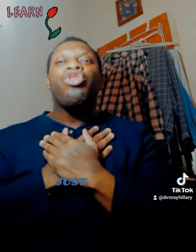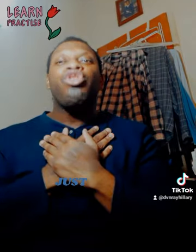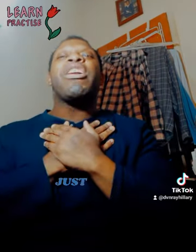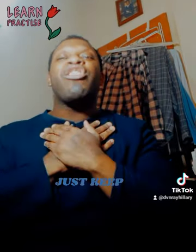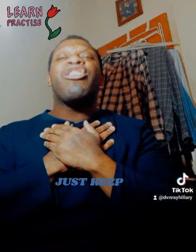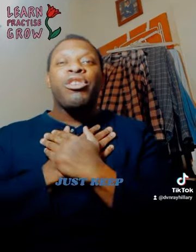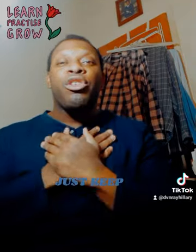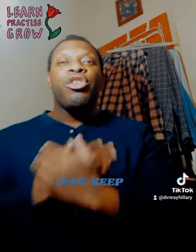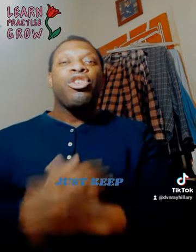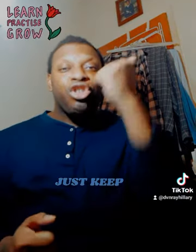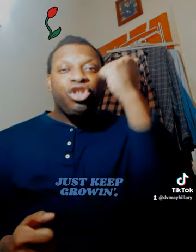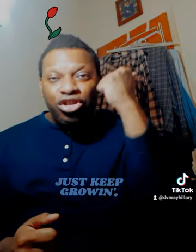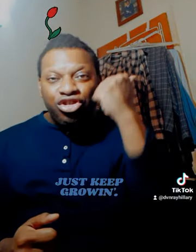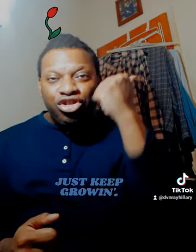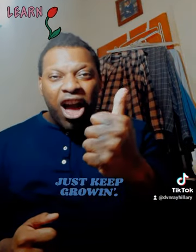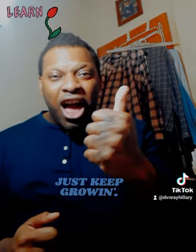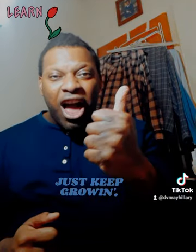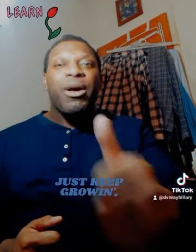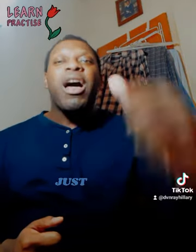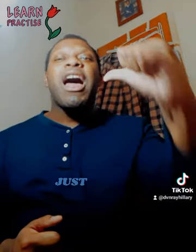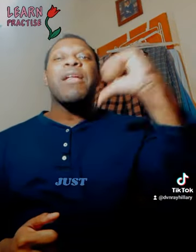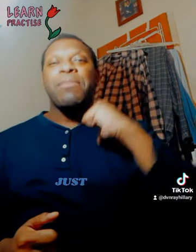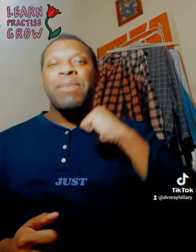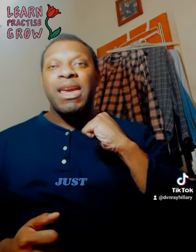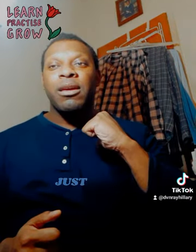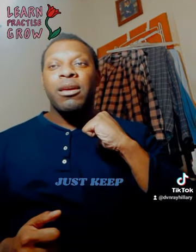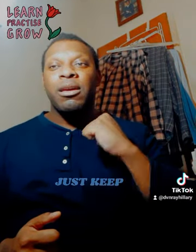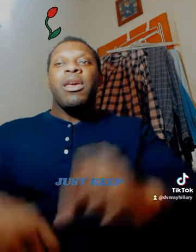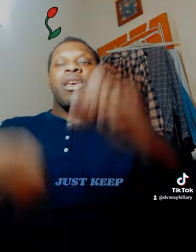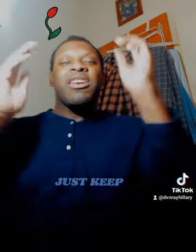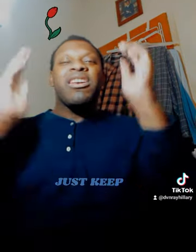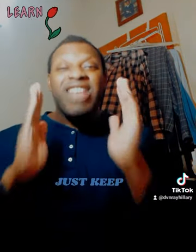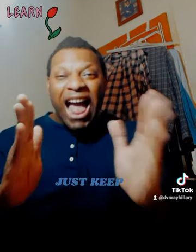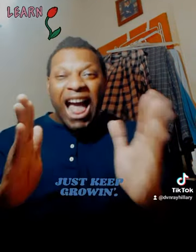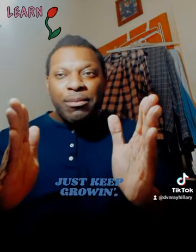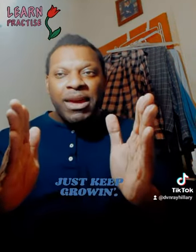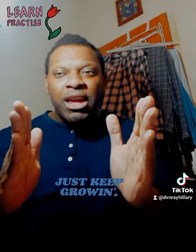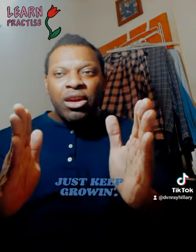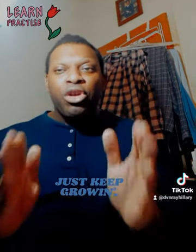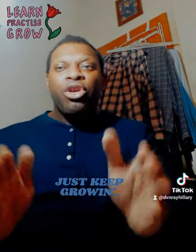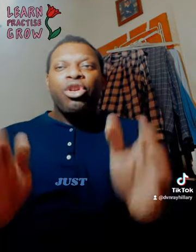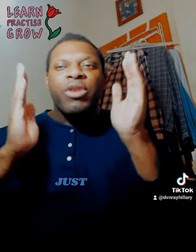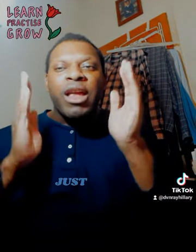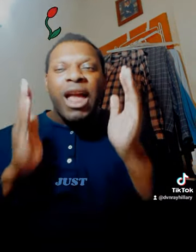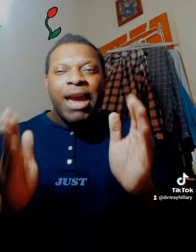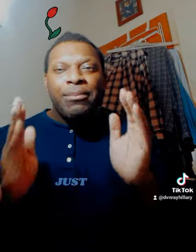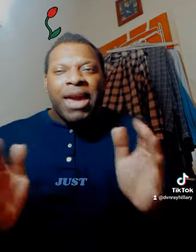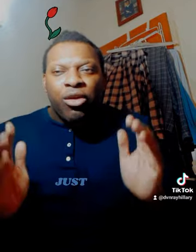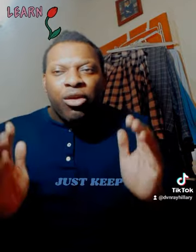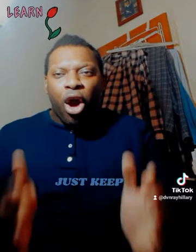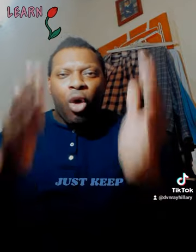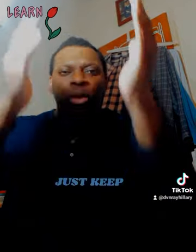a good job on me. Guide me so that I may grow.